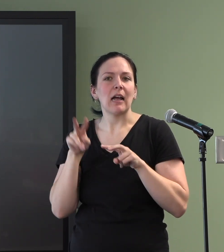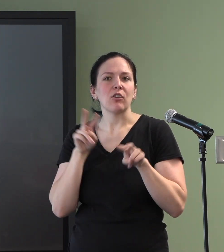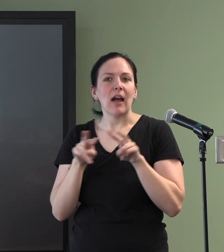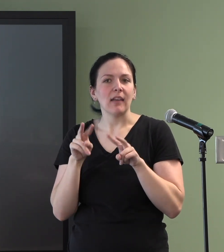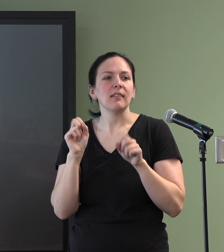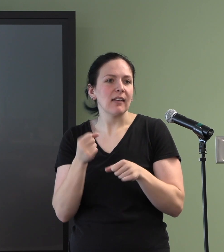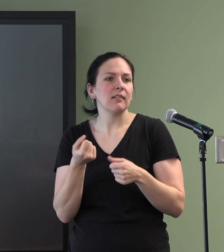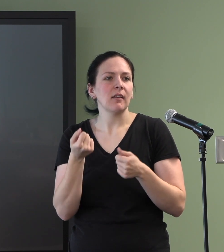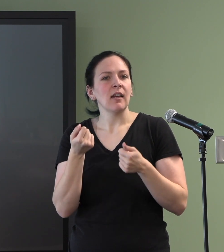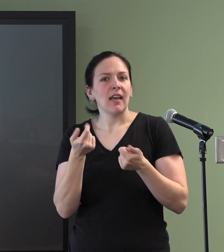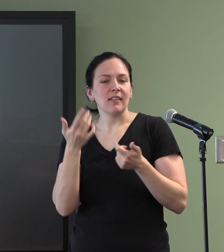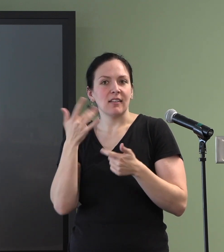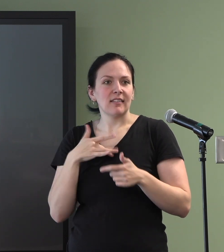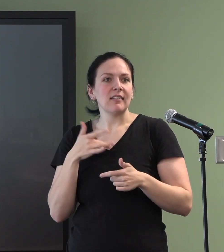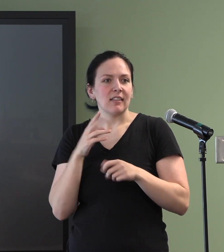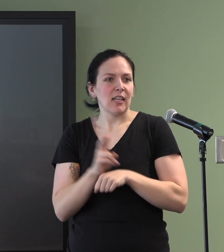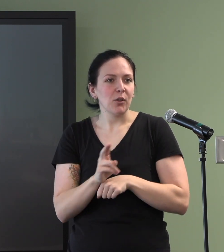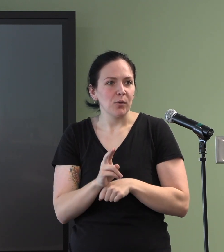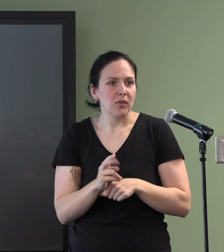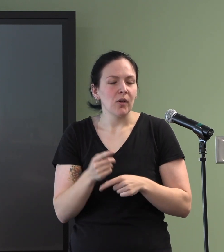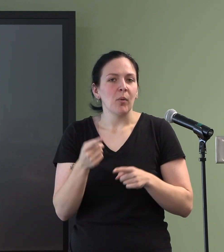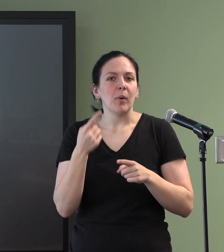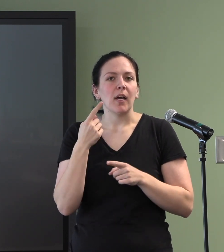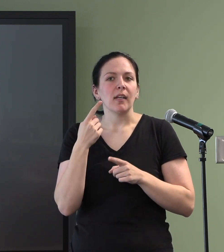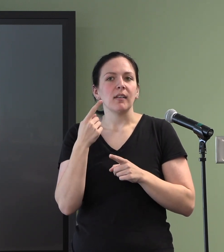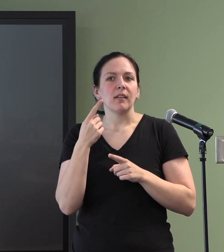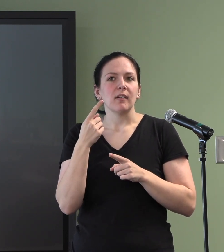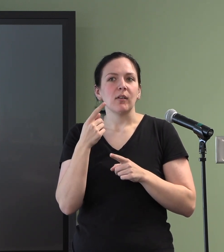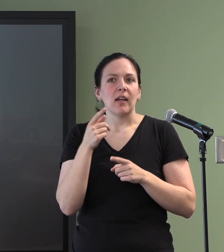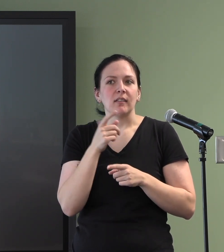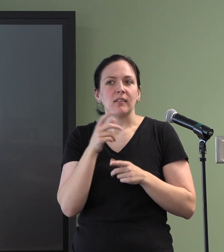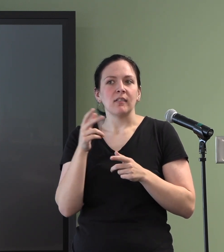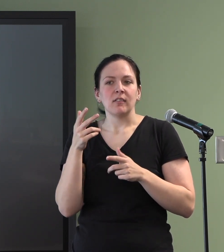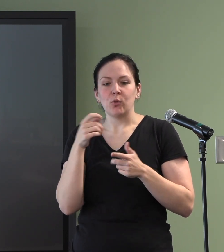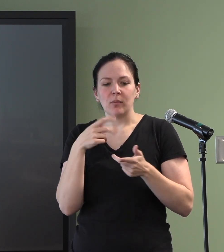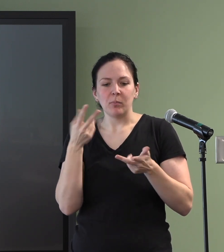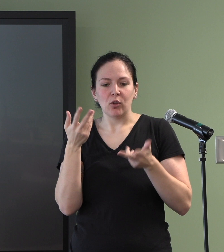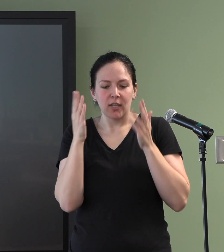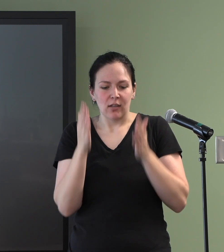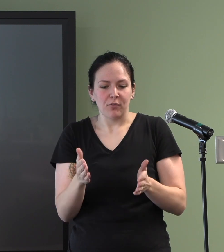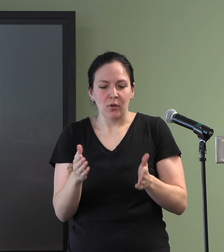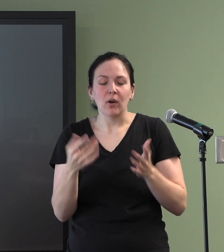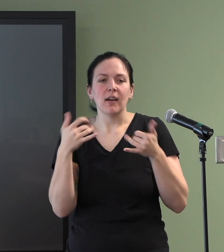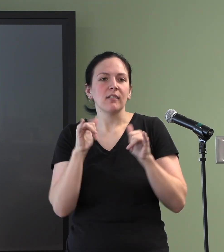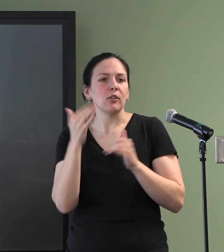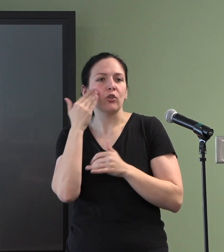their eyes. Yes, it is a sense that they use, but it's you can be looking at the floor and still know